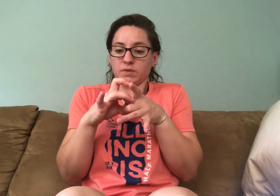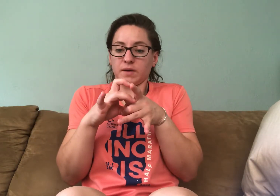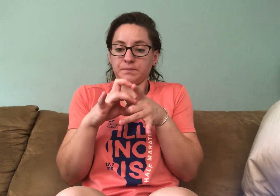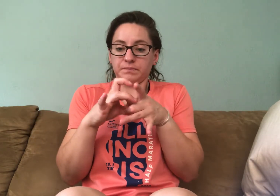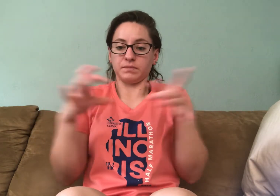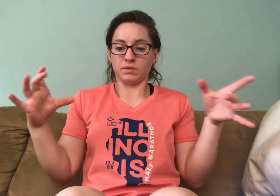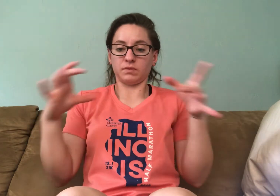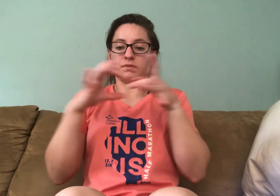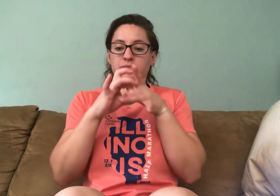Okay.